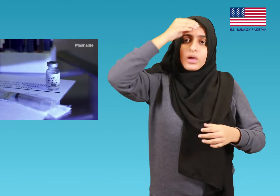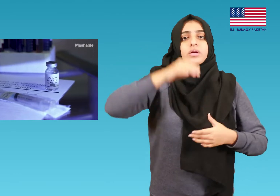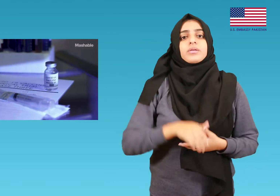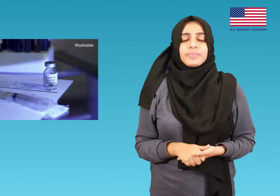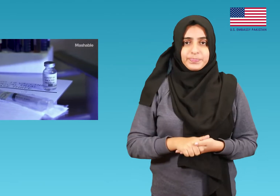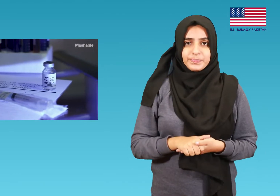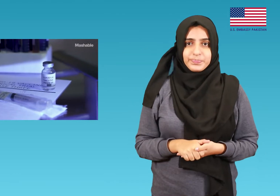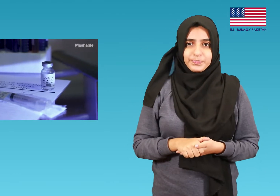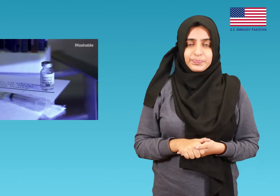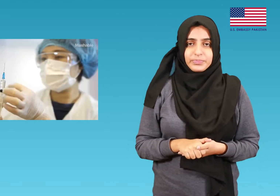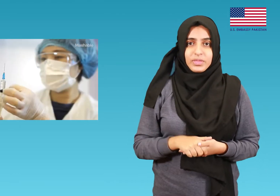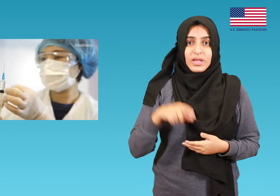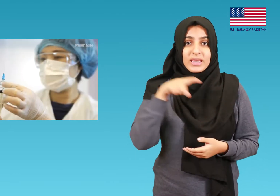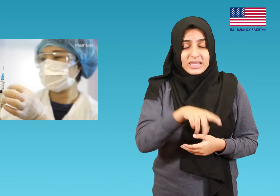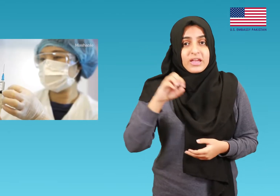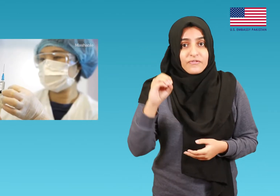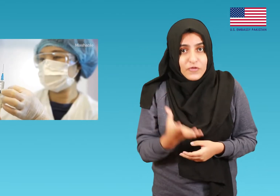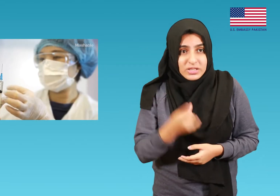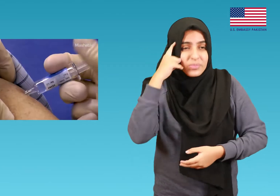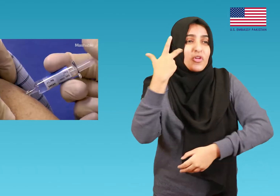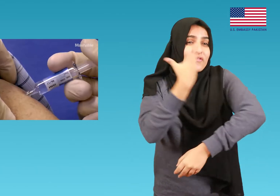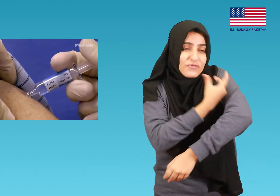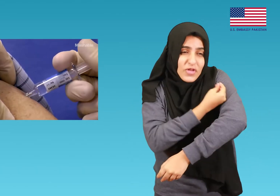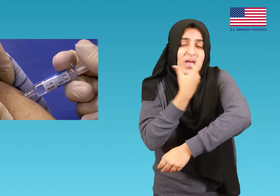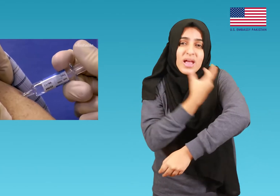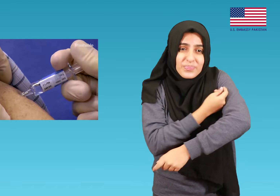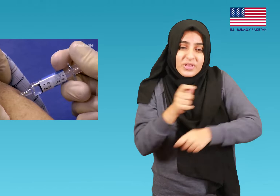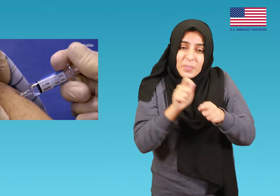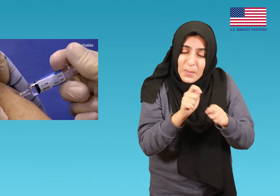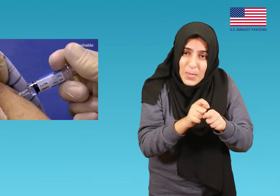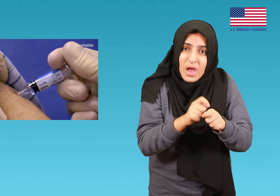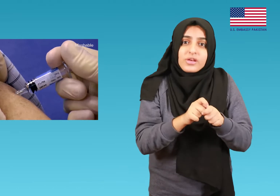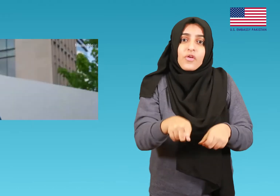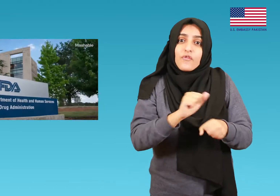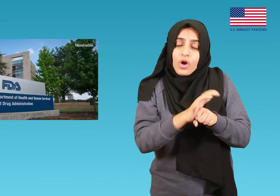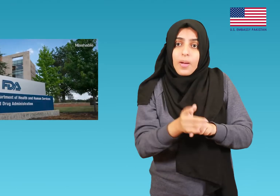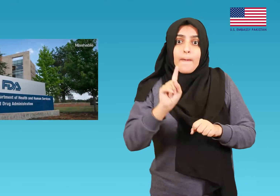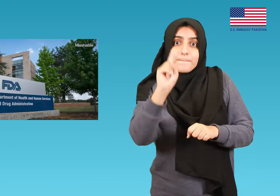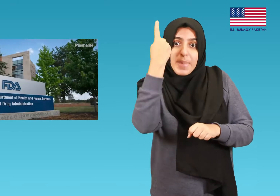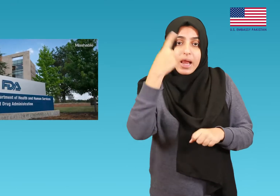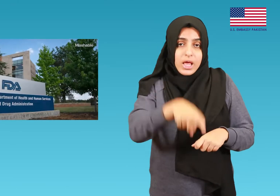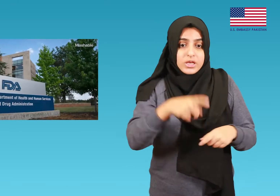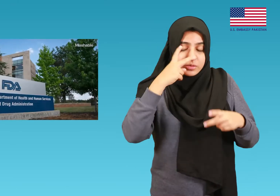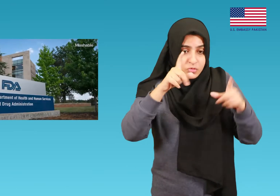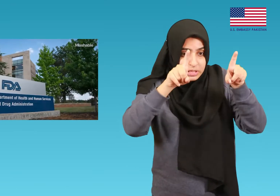So the vaccines that have been developed need to go through a process in the